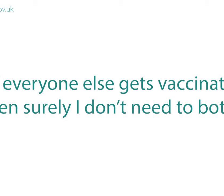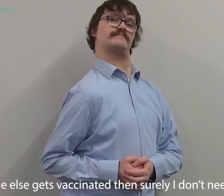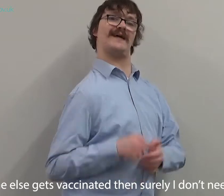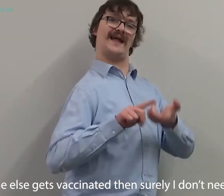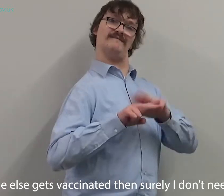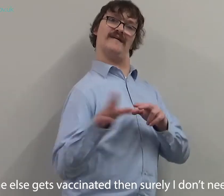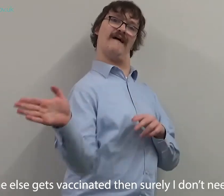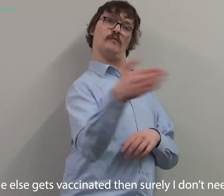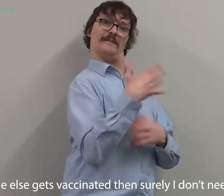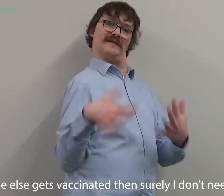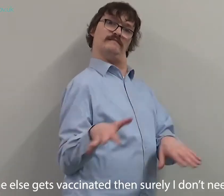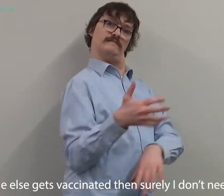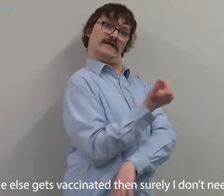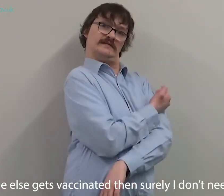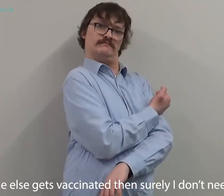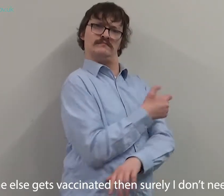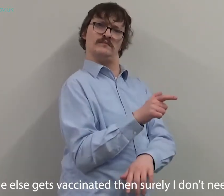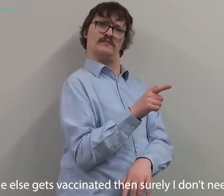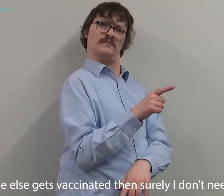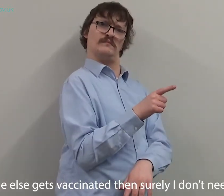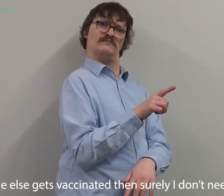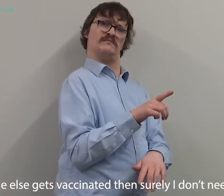If everybody gets vaccinated, surely I don't need to bother.